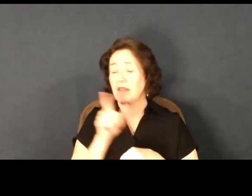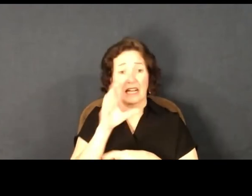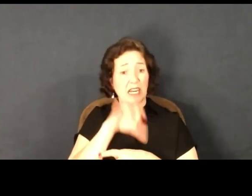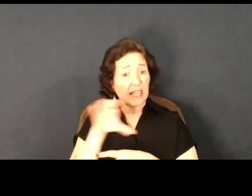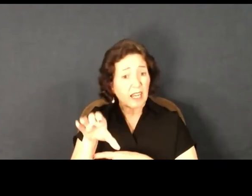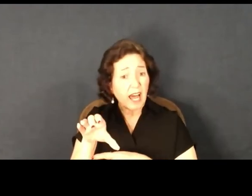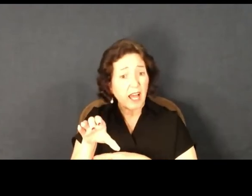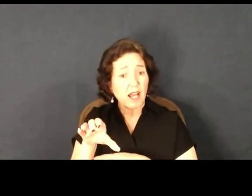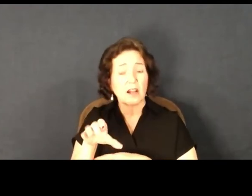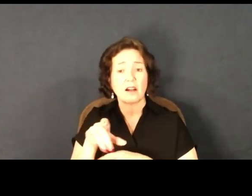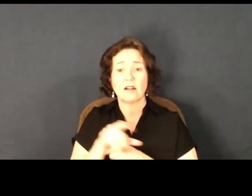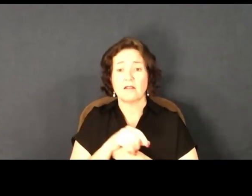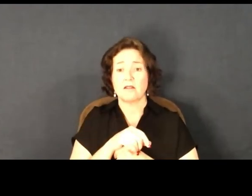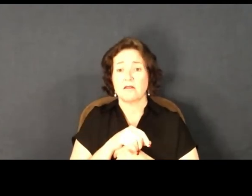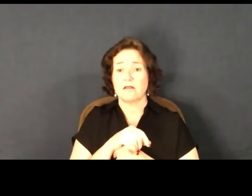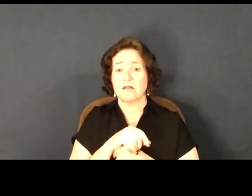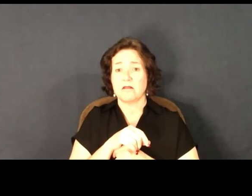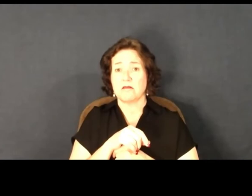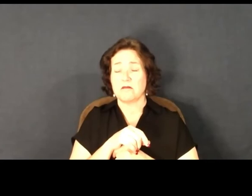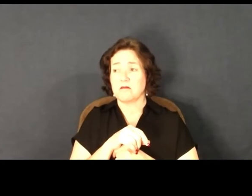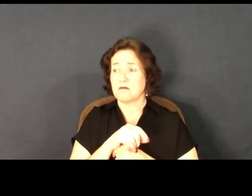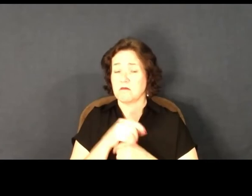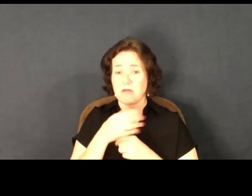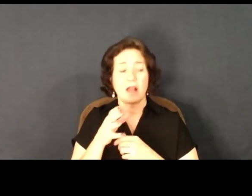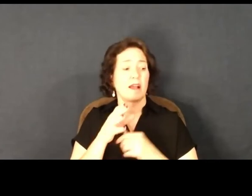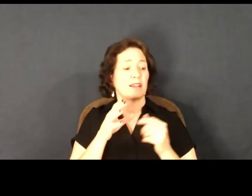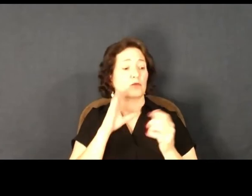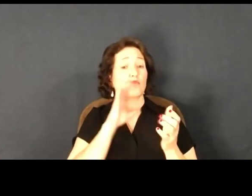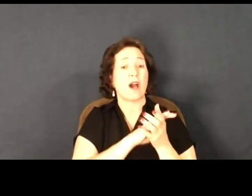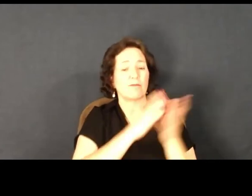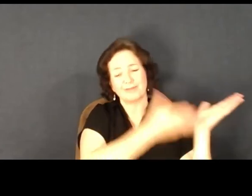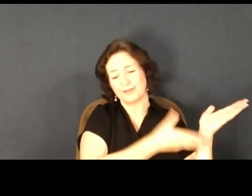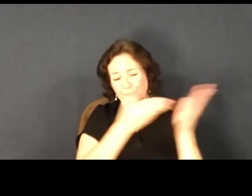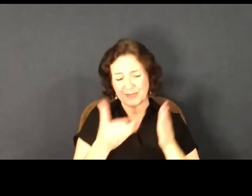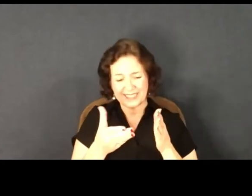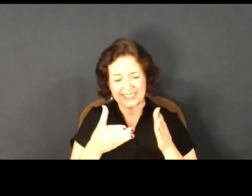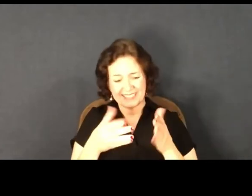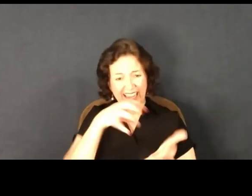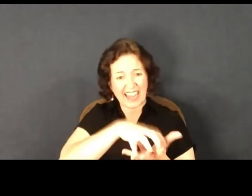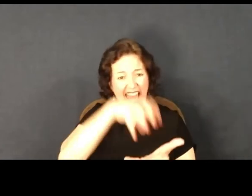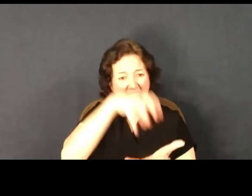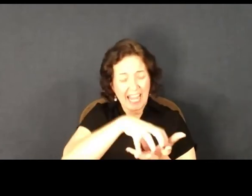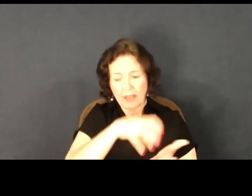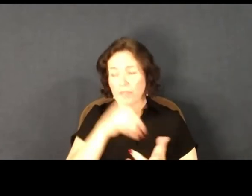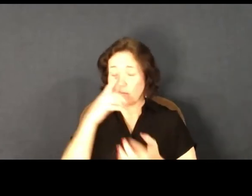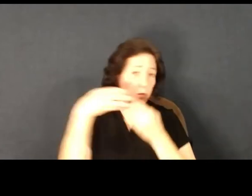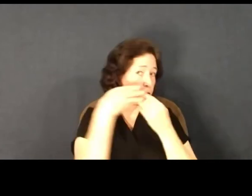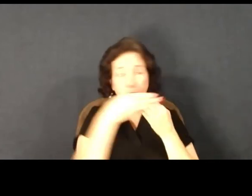would wait. Bertha would bring out the cake. The door would fly